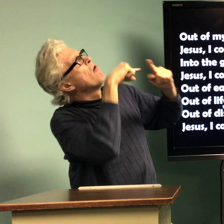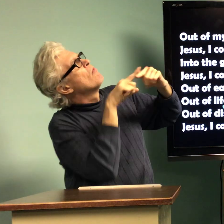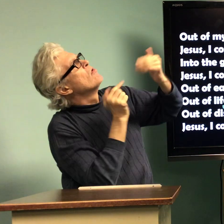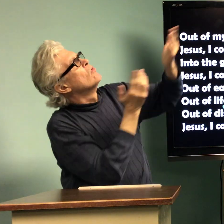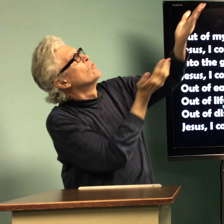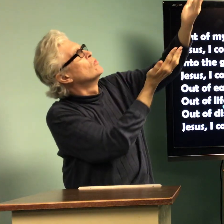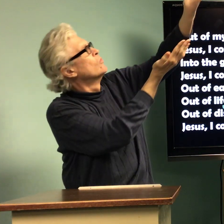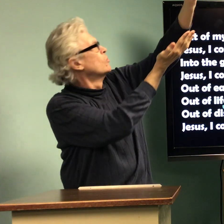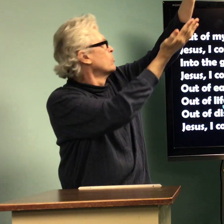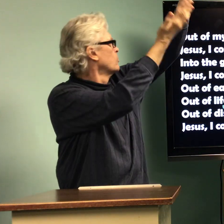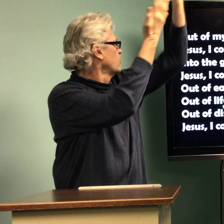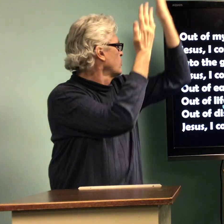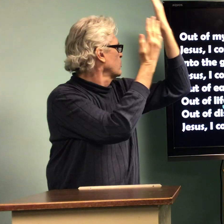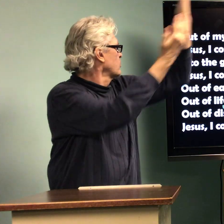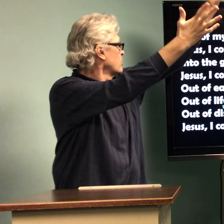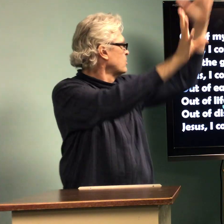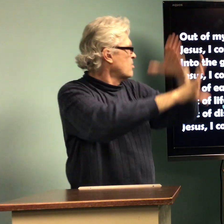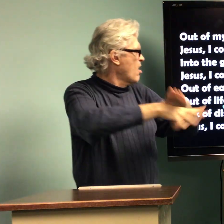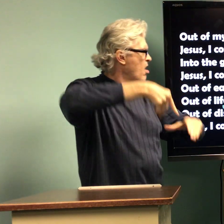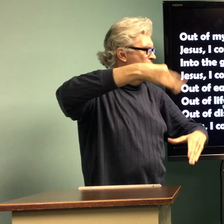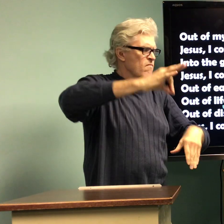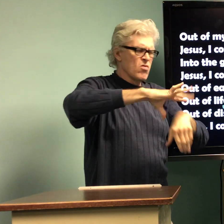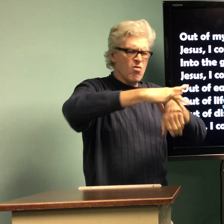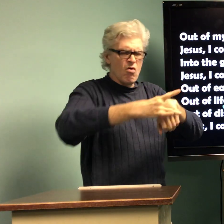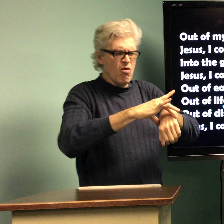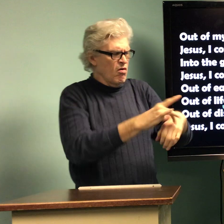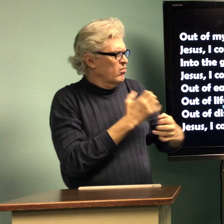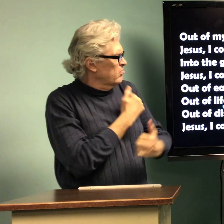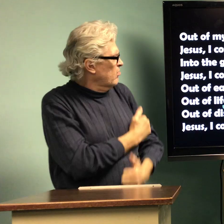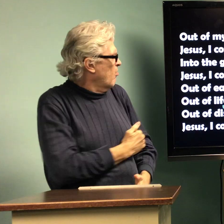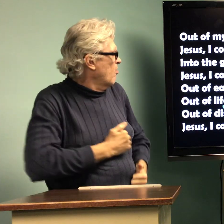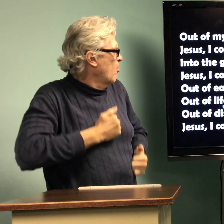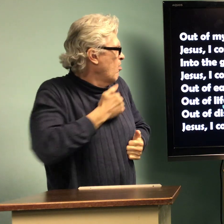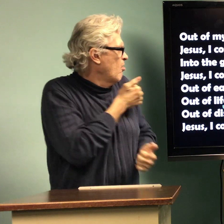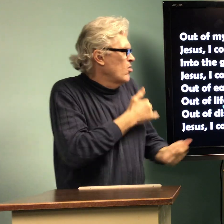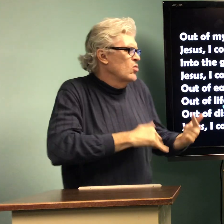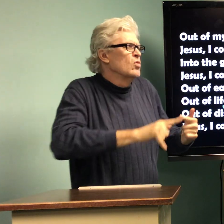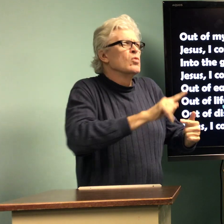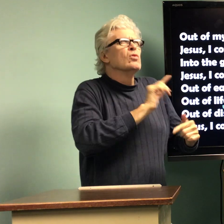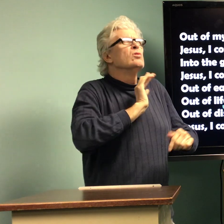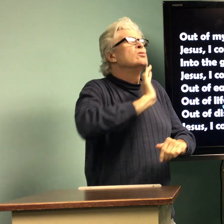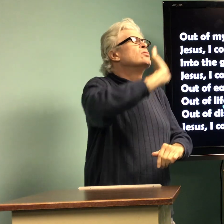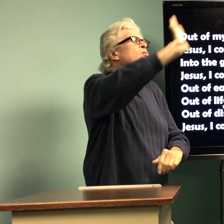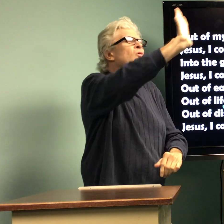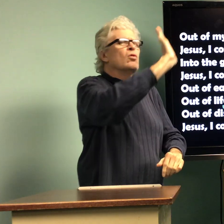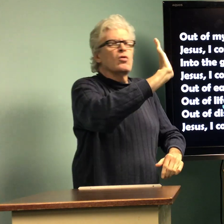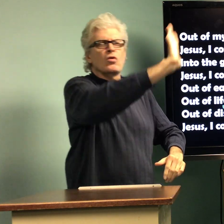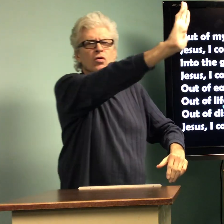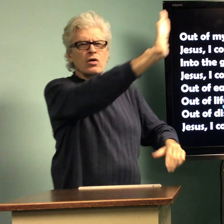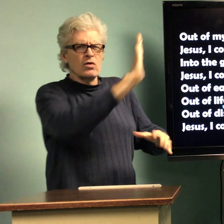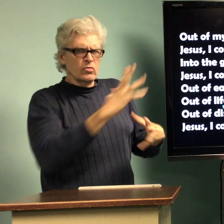come to thee. Out of our sorrows, into thy balm.